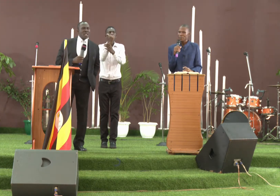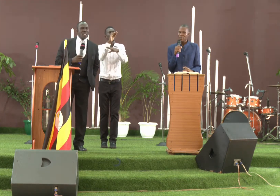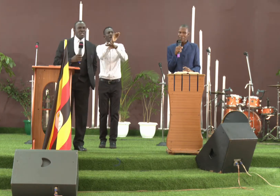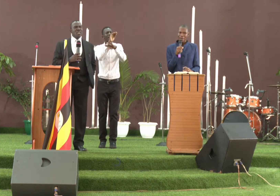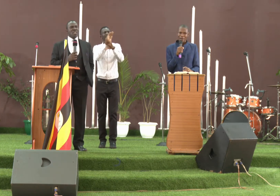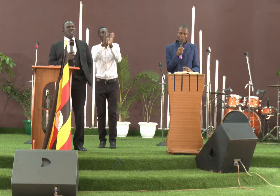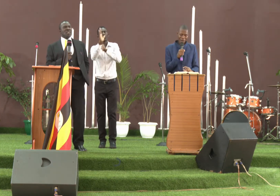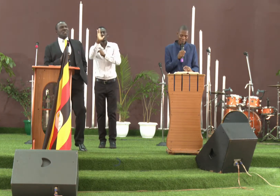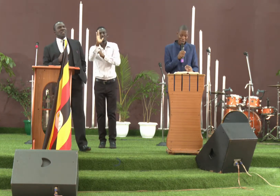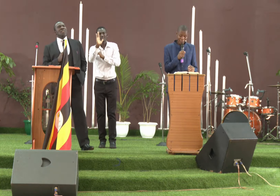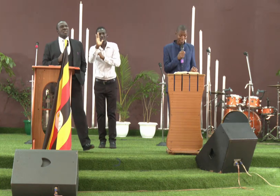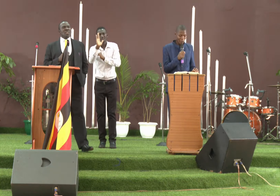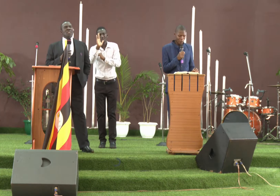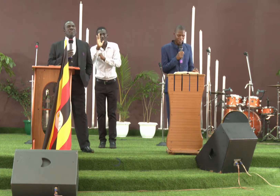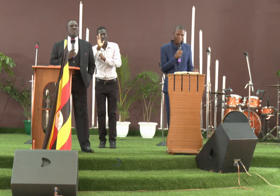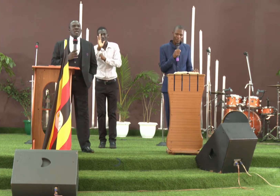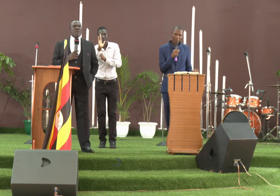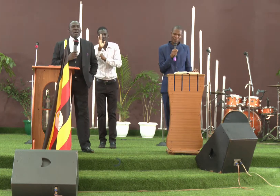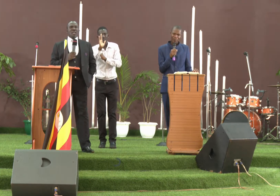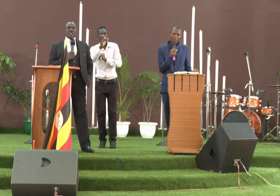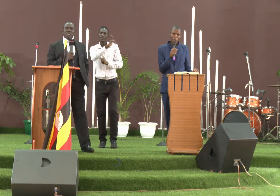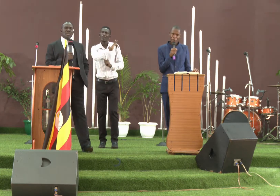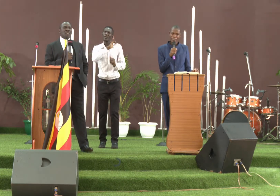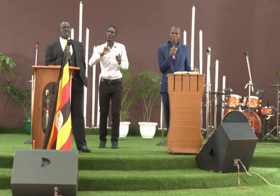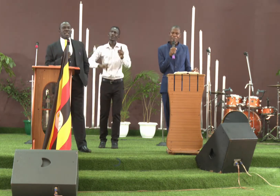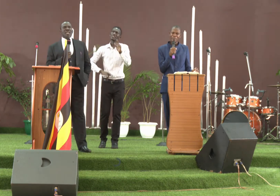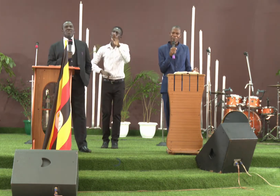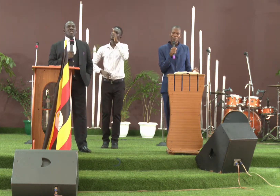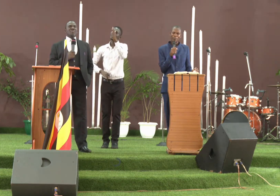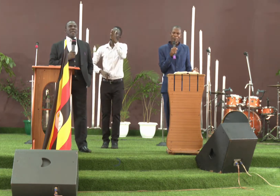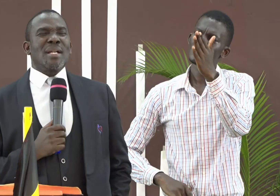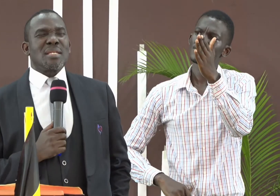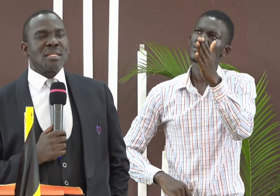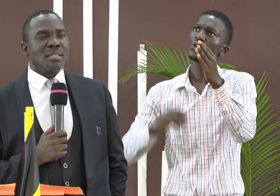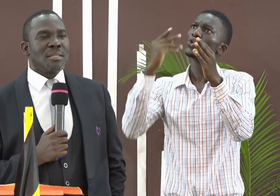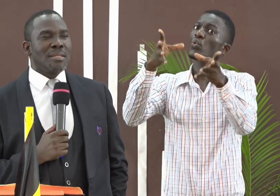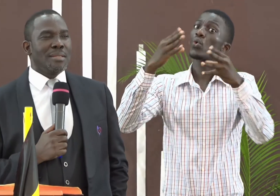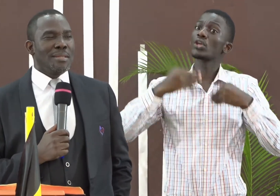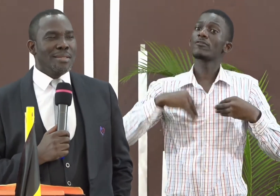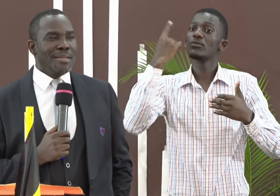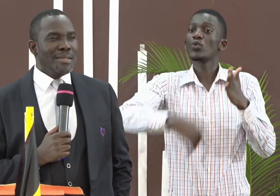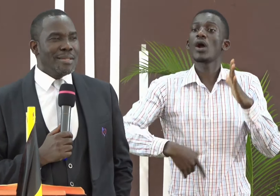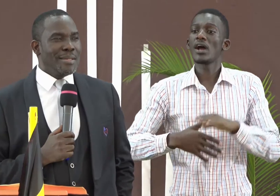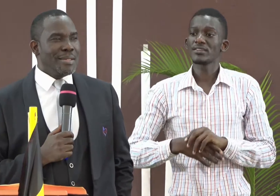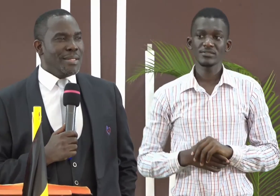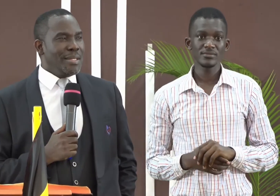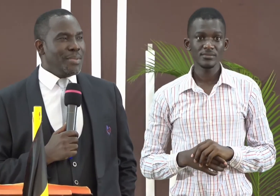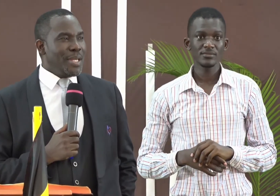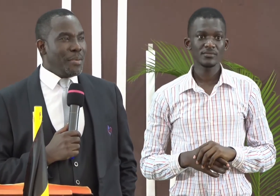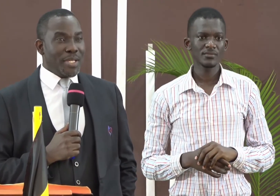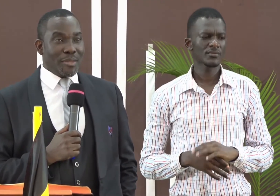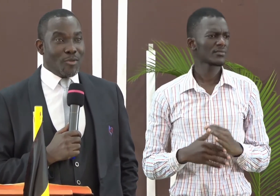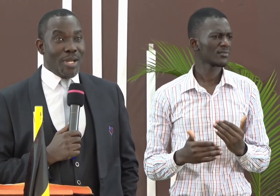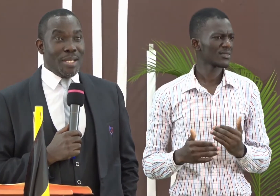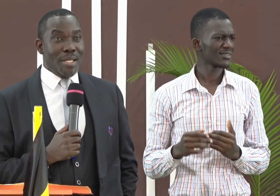mukama. Abraham asked the Lord, mukama, Lord, kale atoli mpaki, what will you give me? Ii